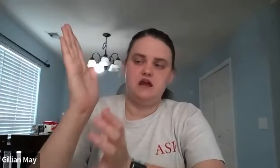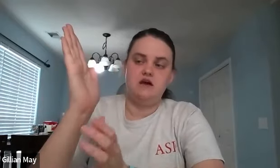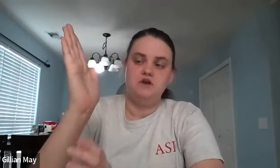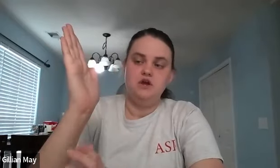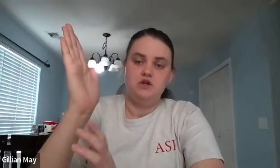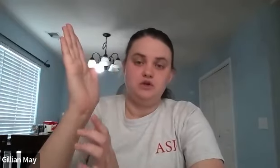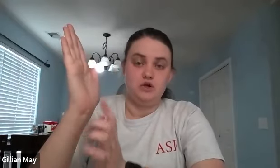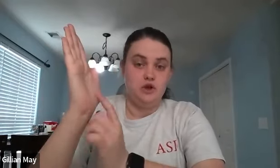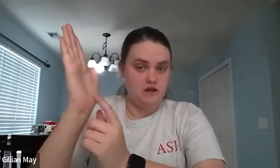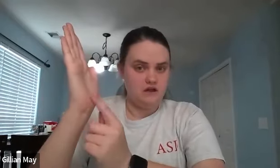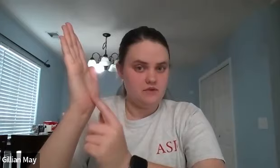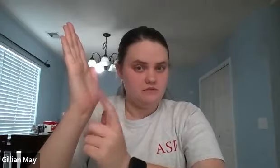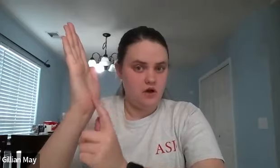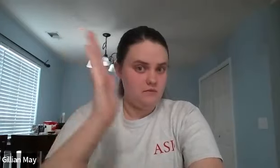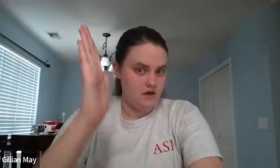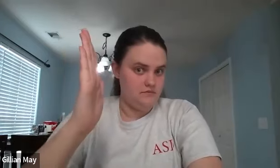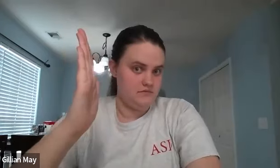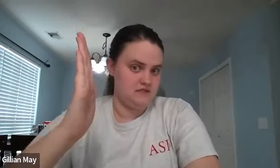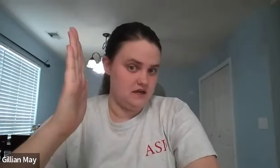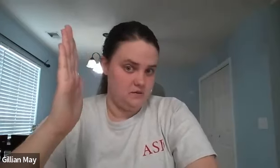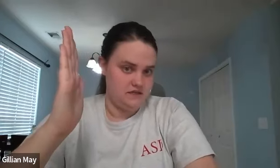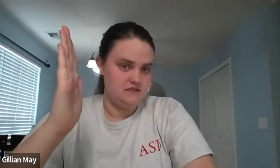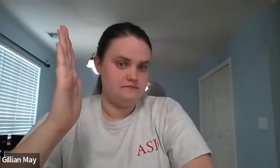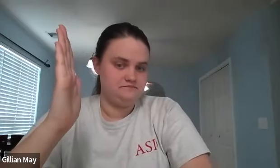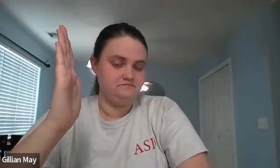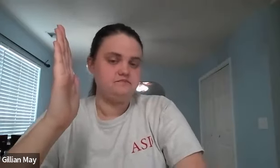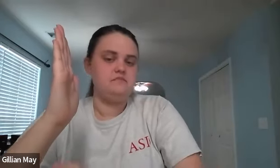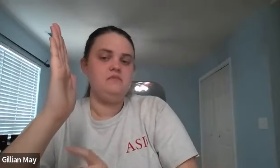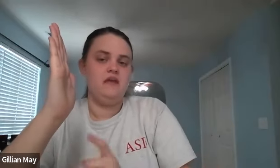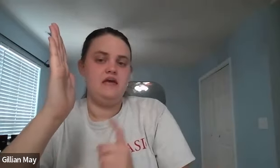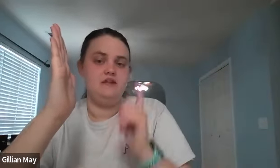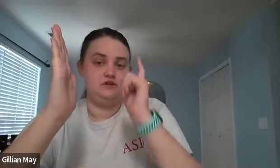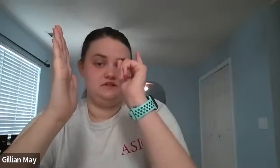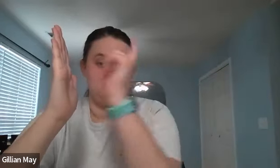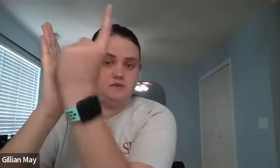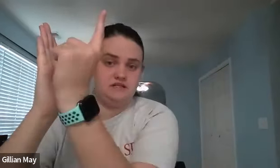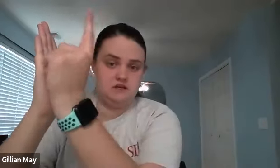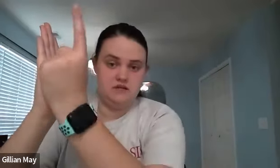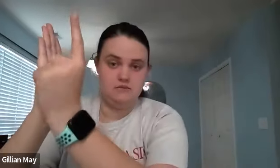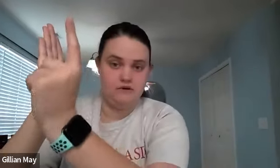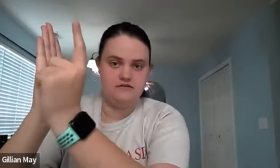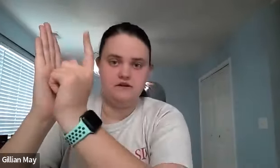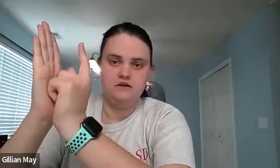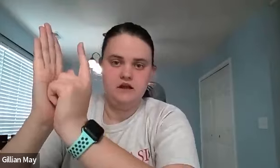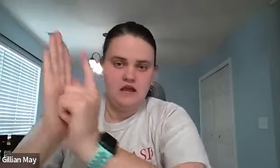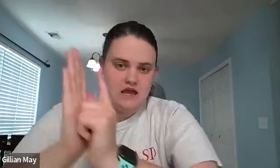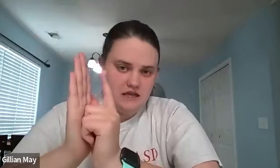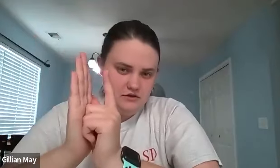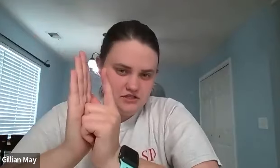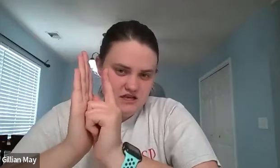have your non-dominant palm up and sideways. And then your dominant is going to be in a pointer finger. And you just kind of